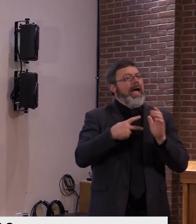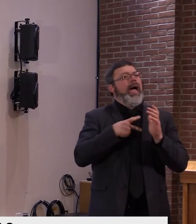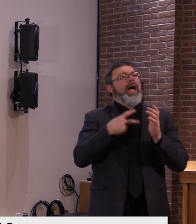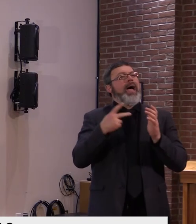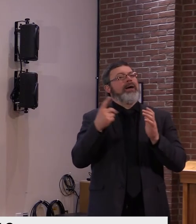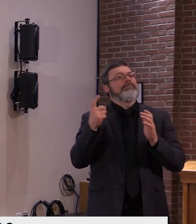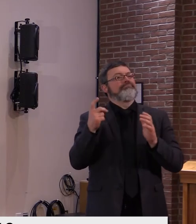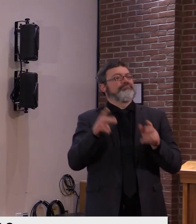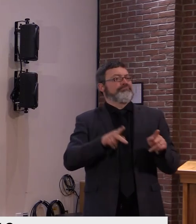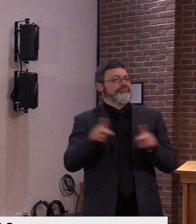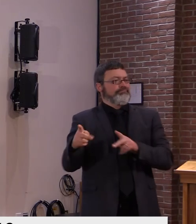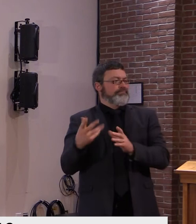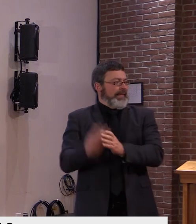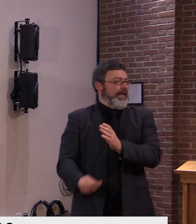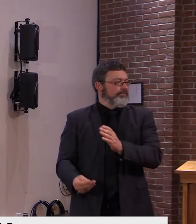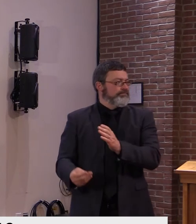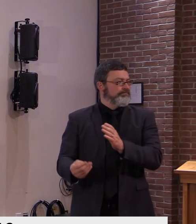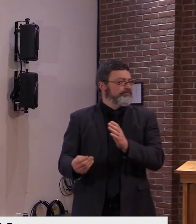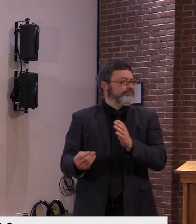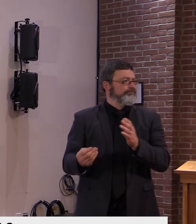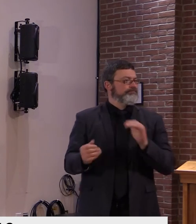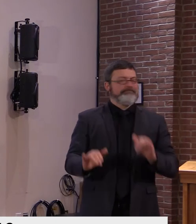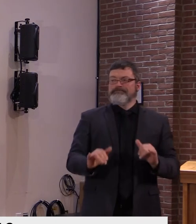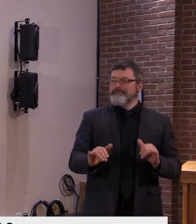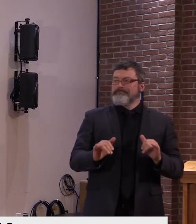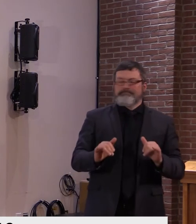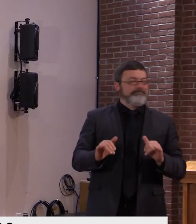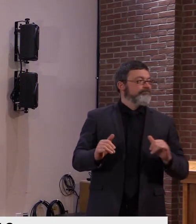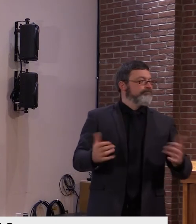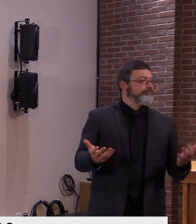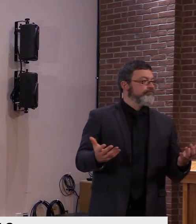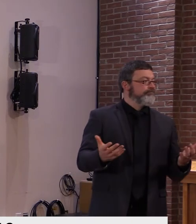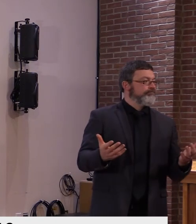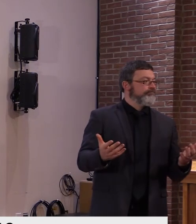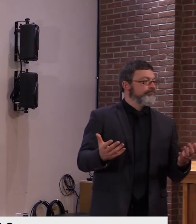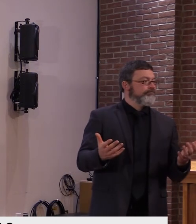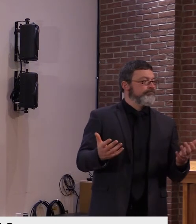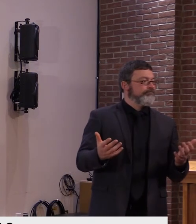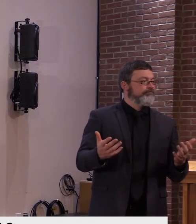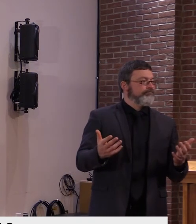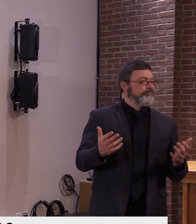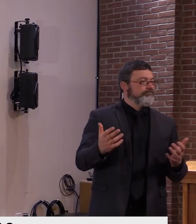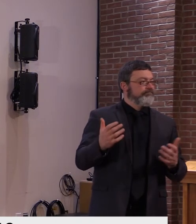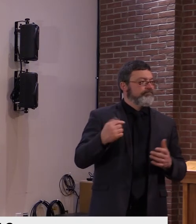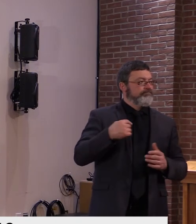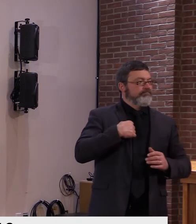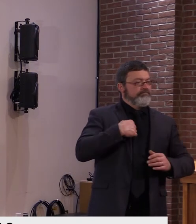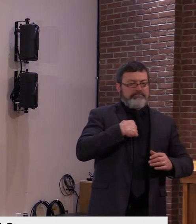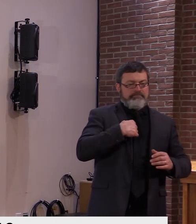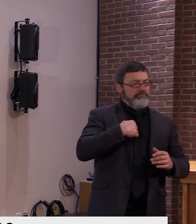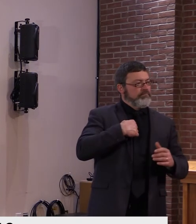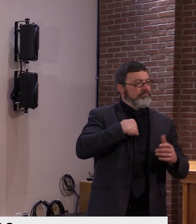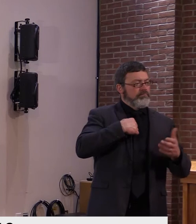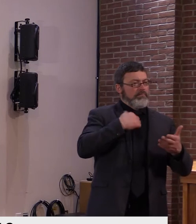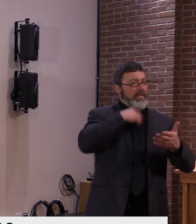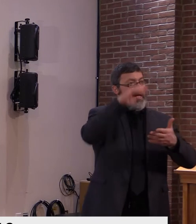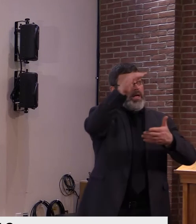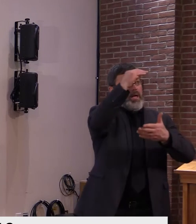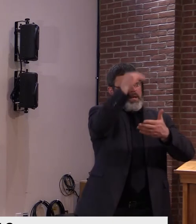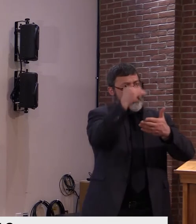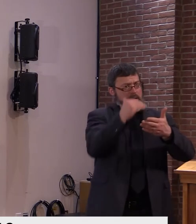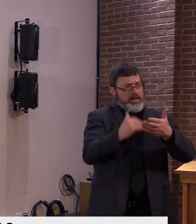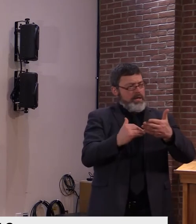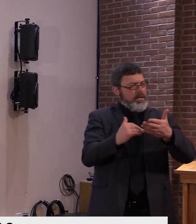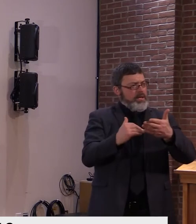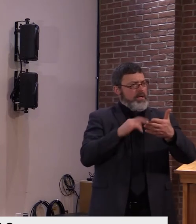Okay, thank you, everyone. All right, and the queue got a little out of order. Sorry about that. So we're going to go back to Chris Roy, and after Chris will be